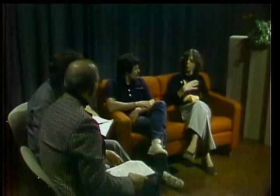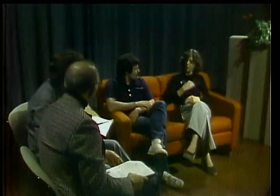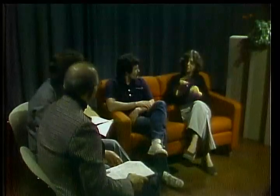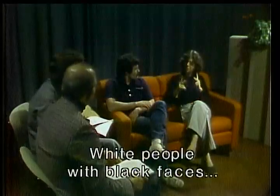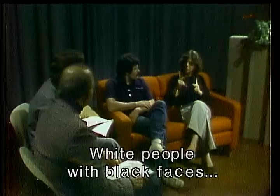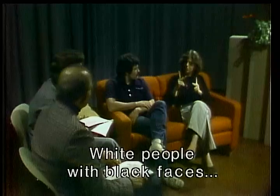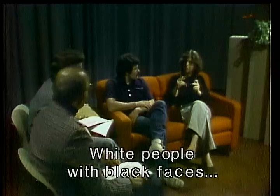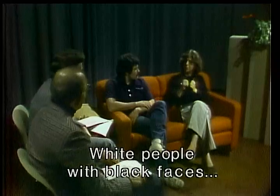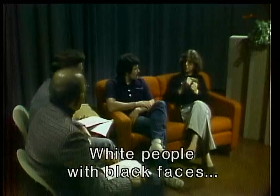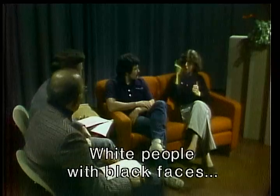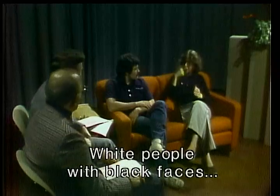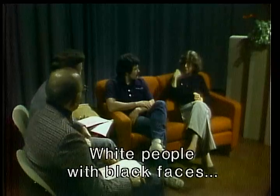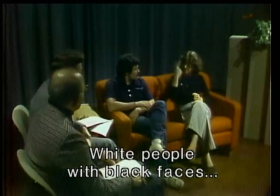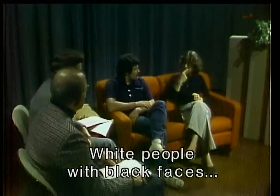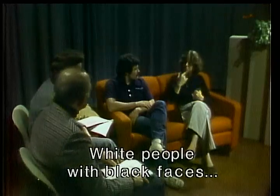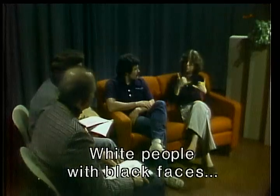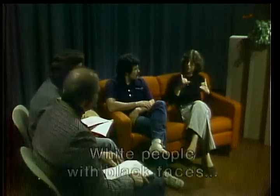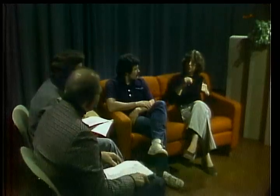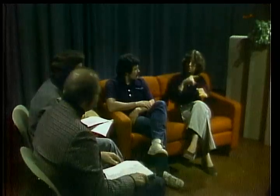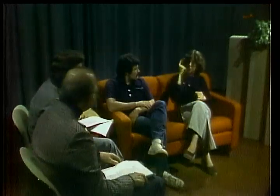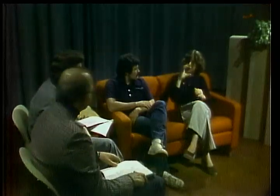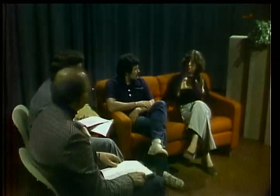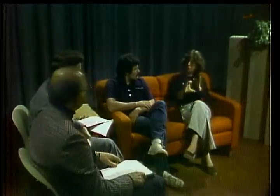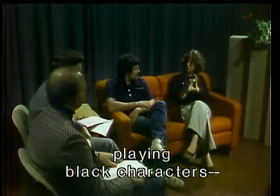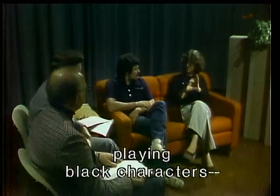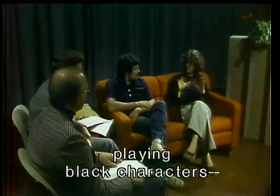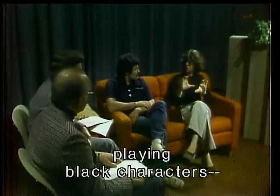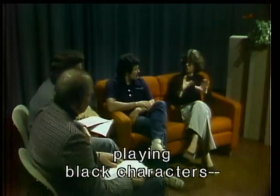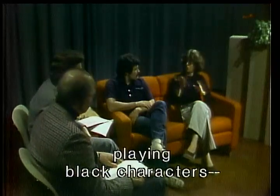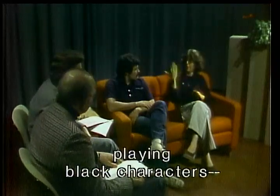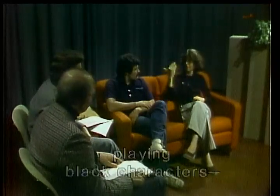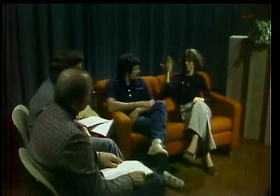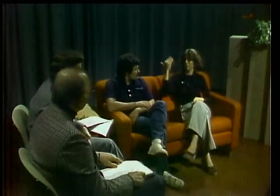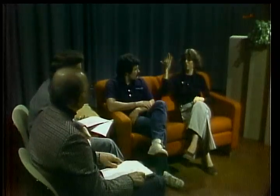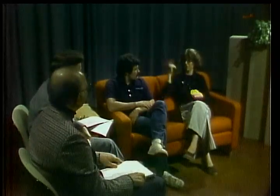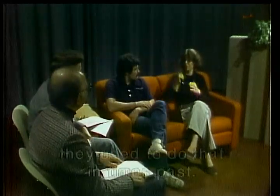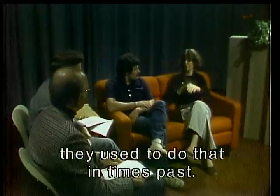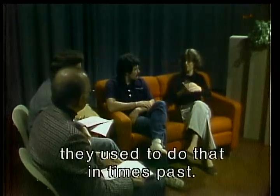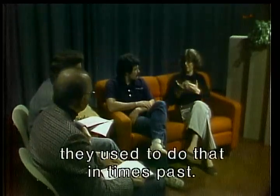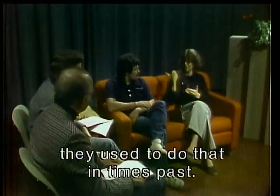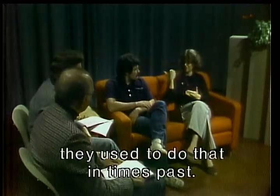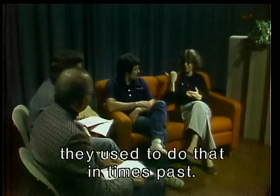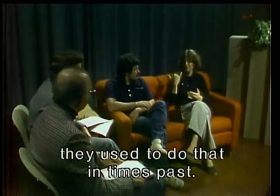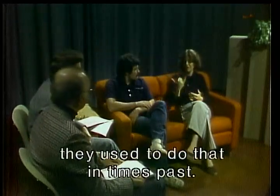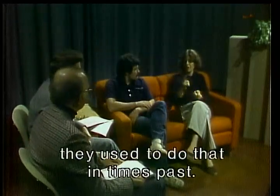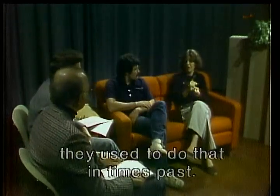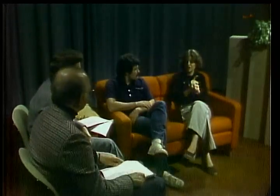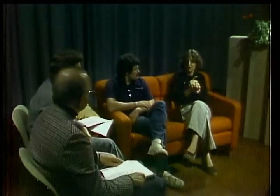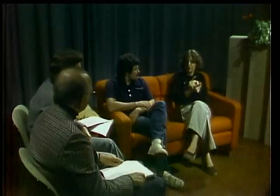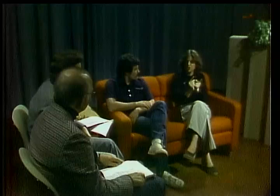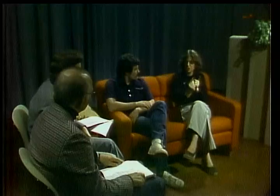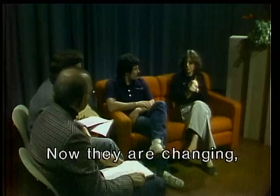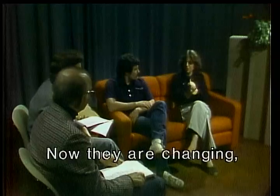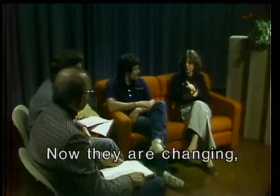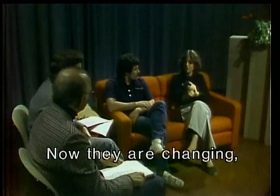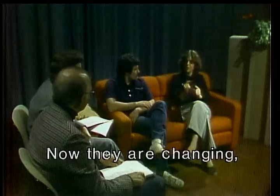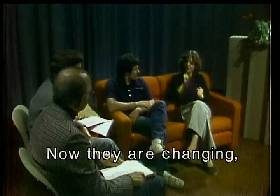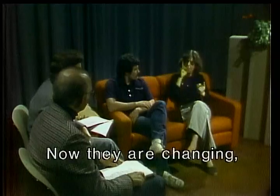White people with black face to play black characters. They used to do that in times past. Now they're changing. And I hope